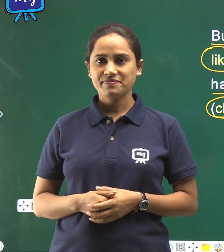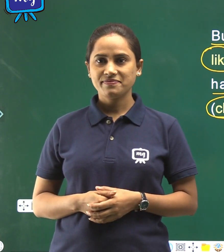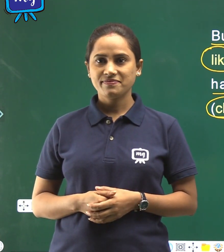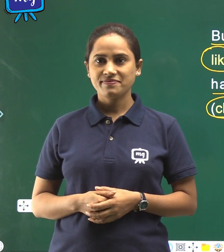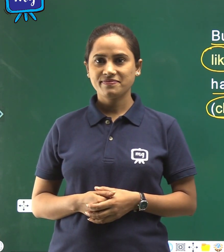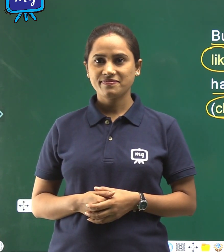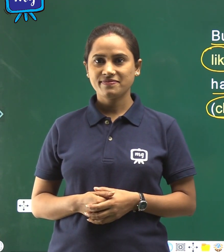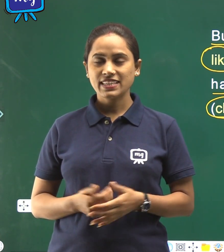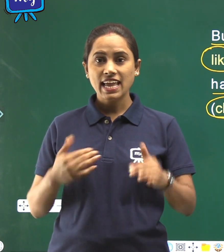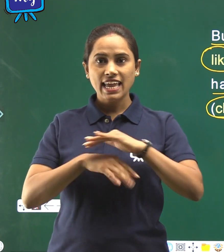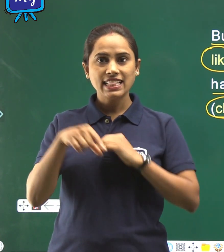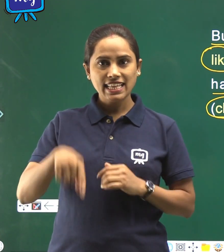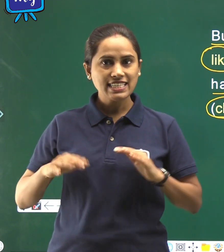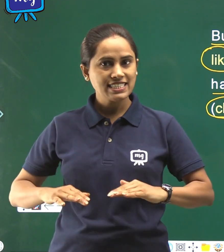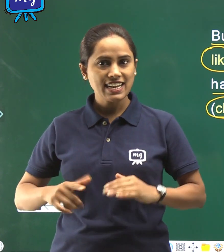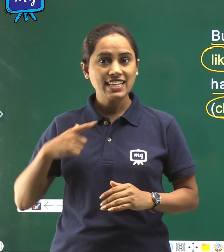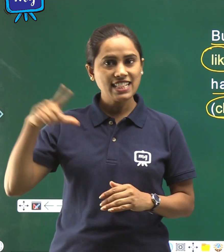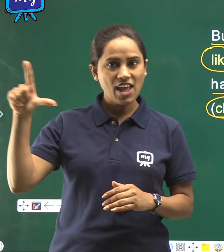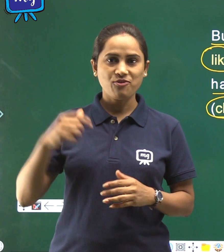in these children's life.